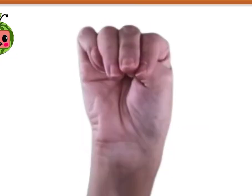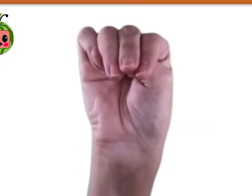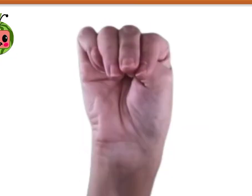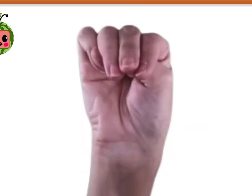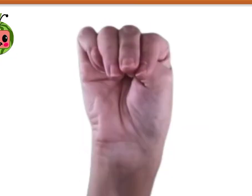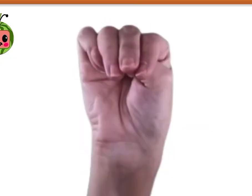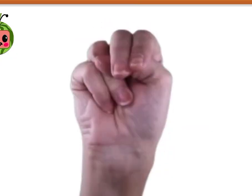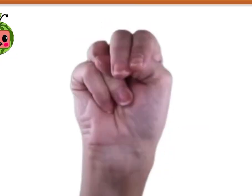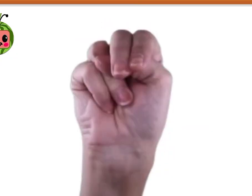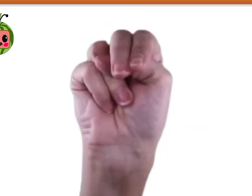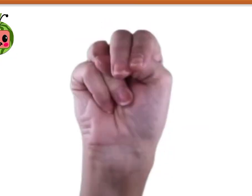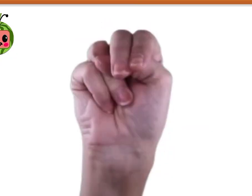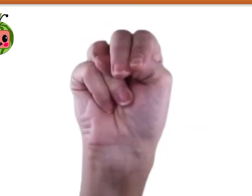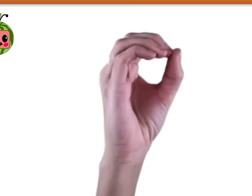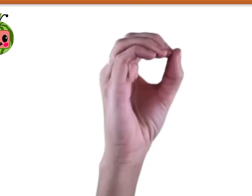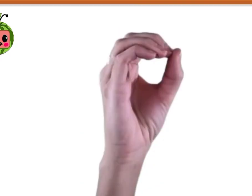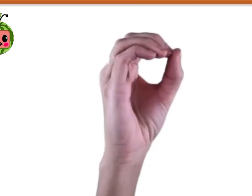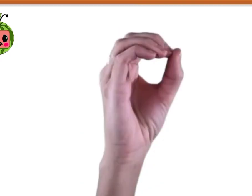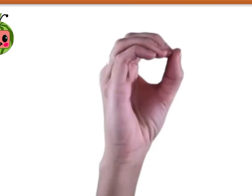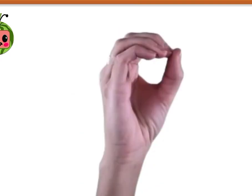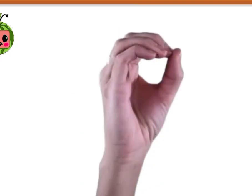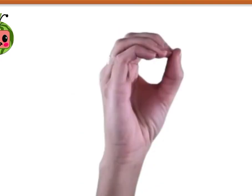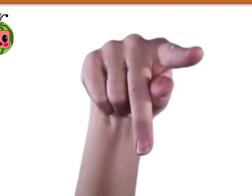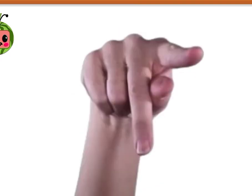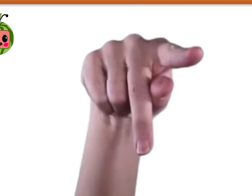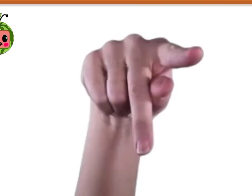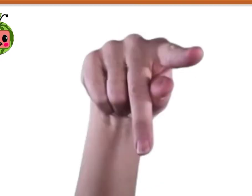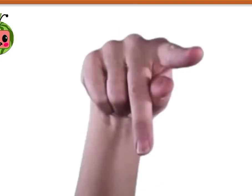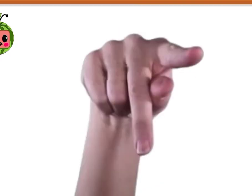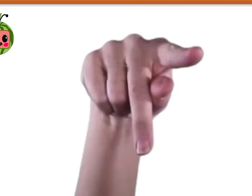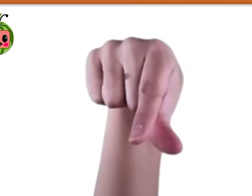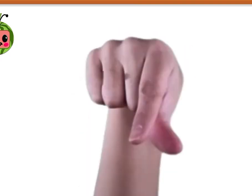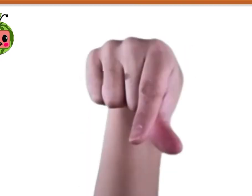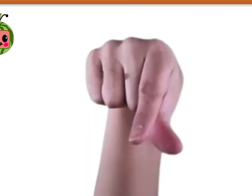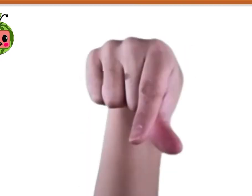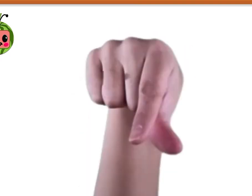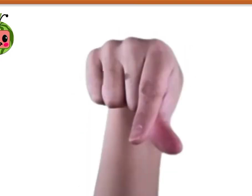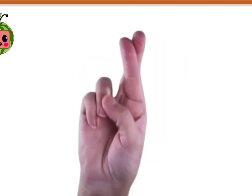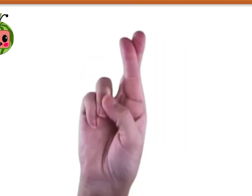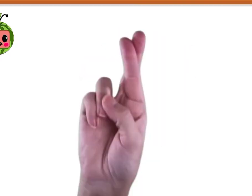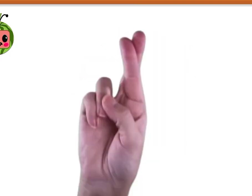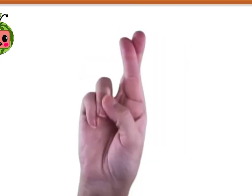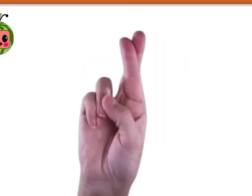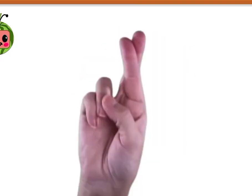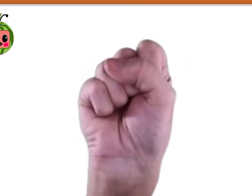M, N, O, P, Q, R,